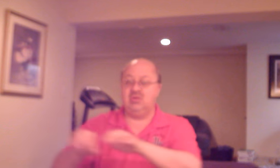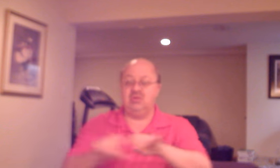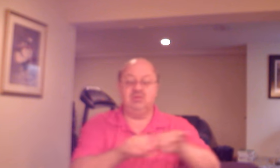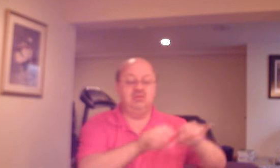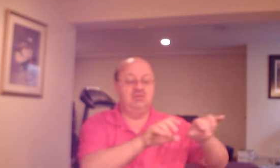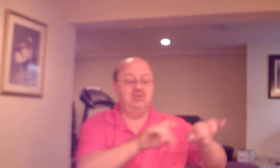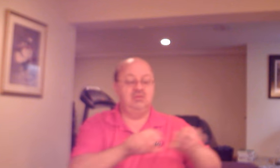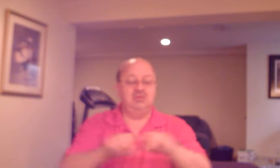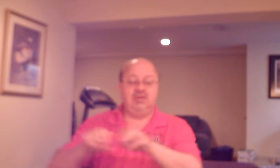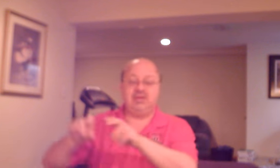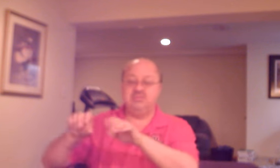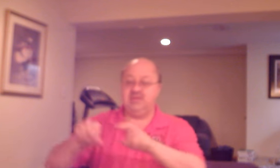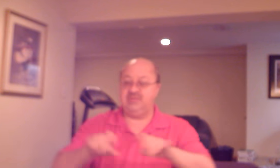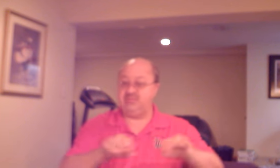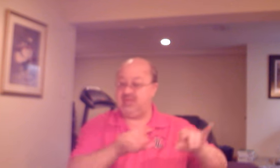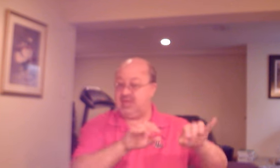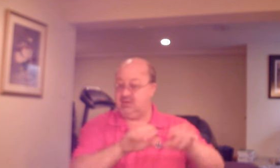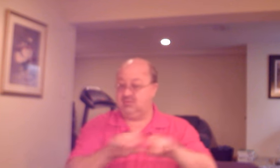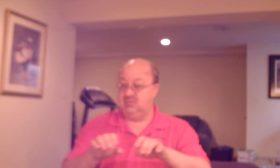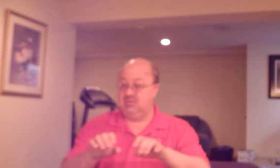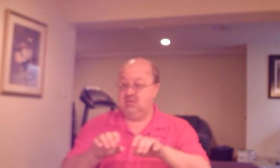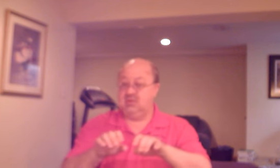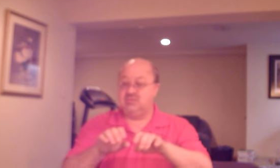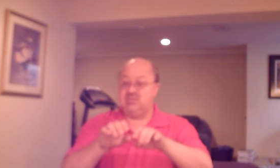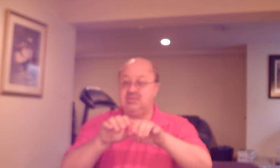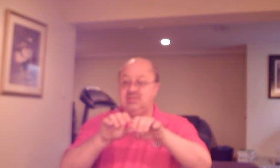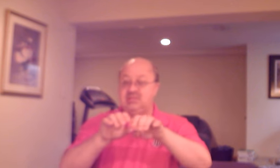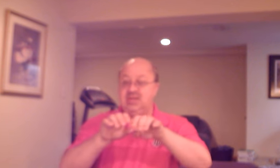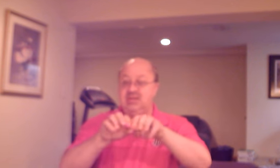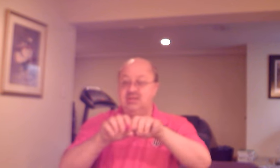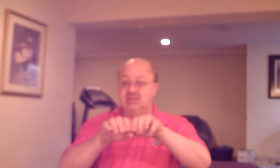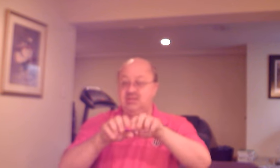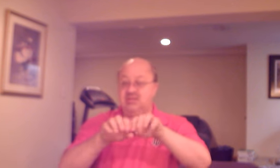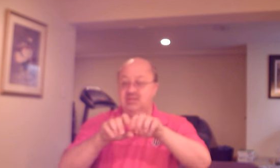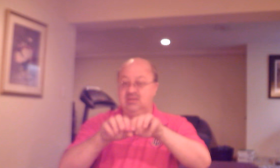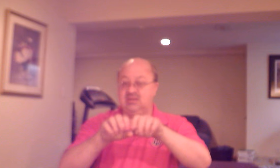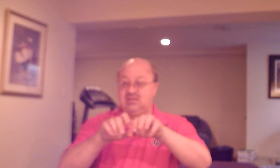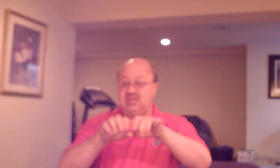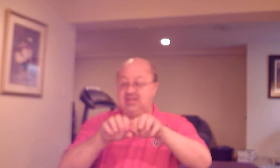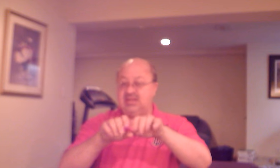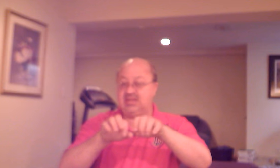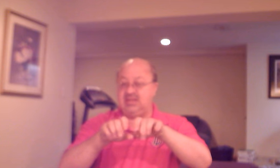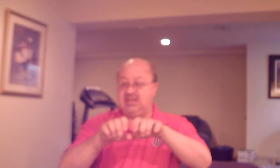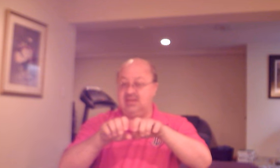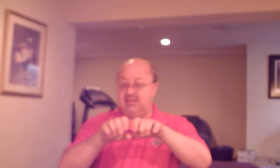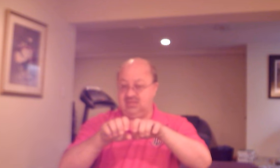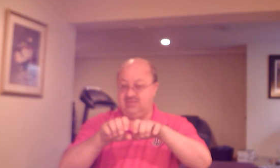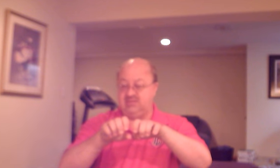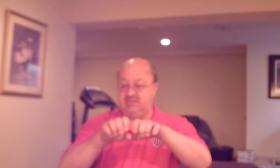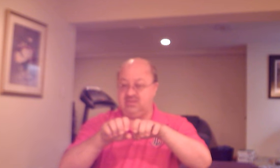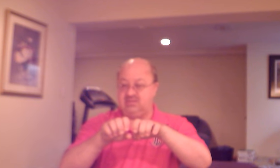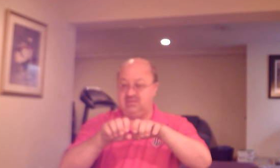pull, it comes off as piano. So this is a TDD, a telephone device for the